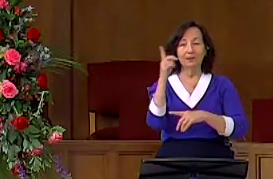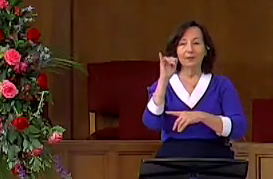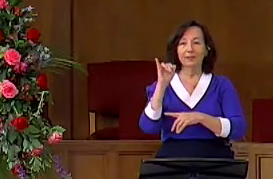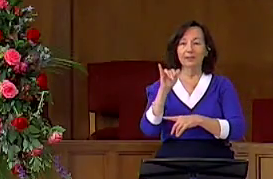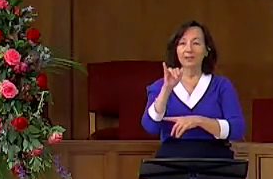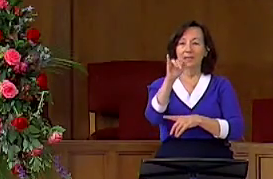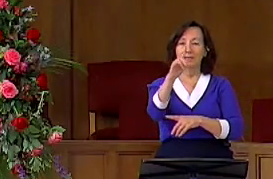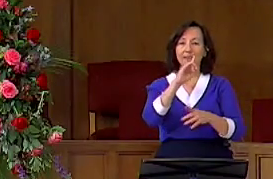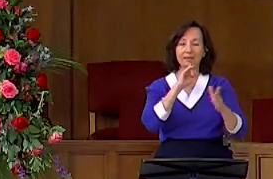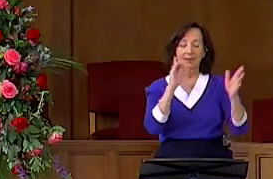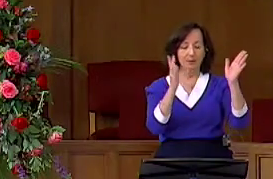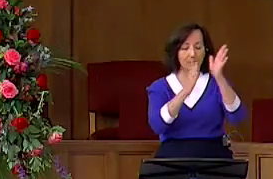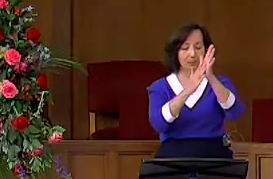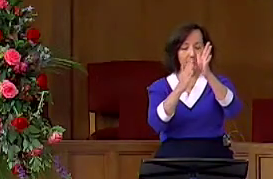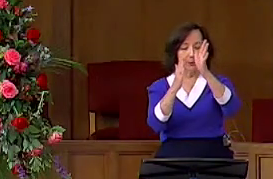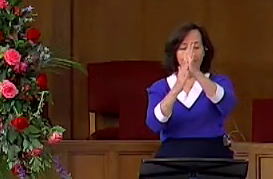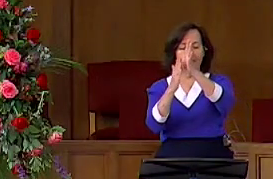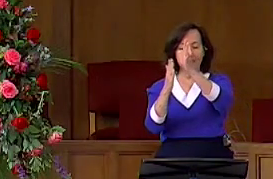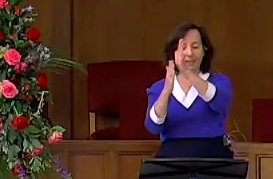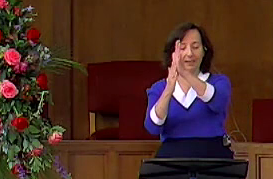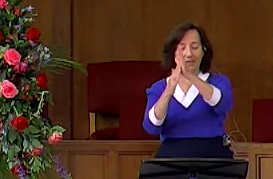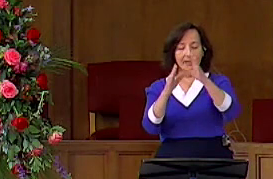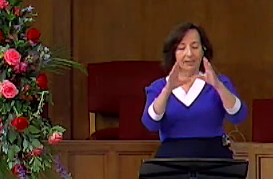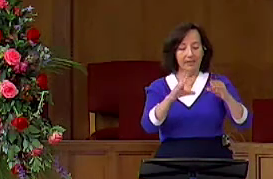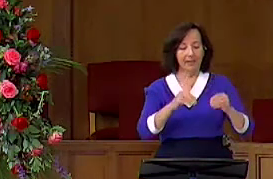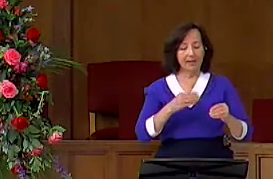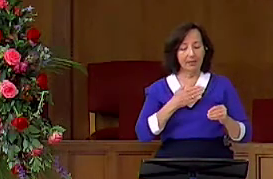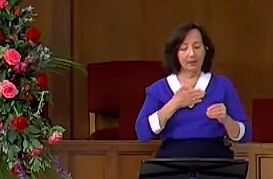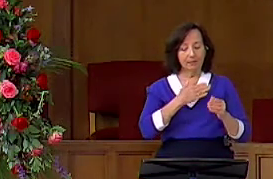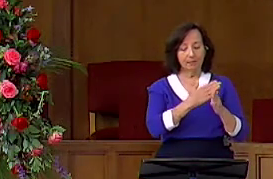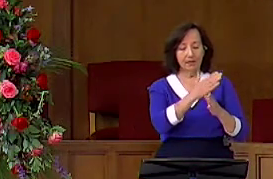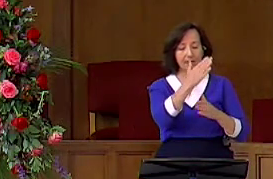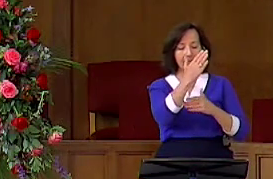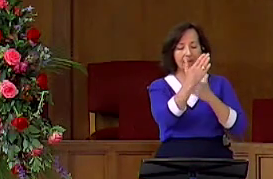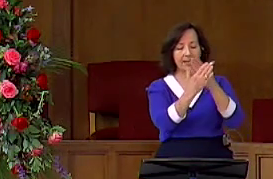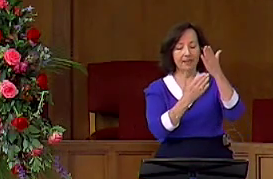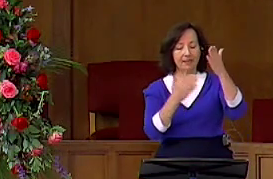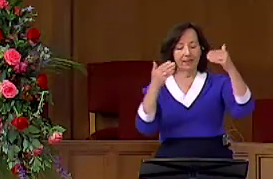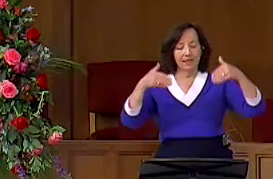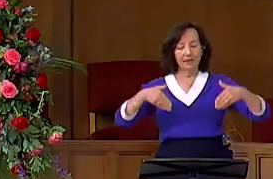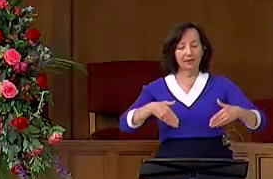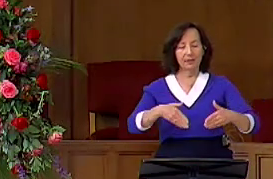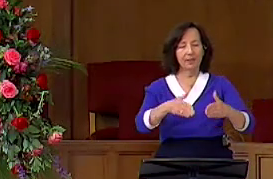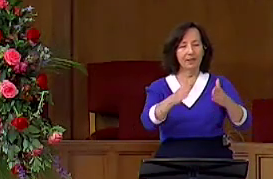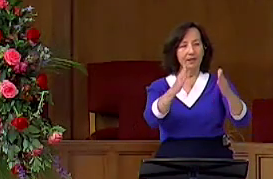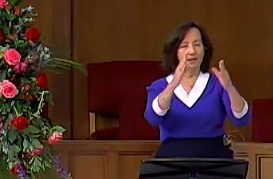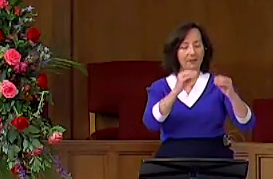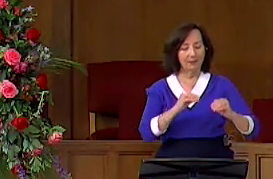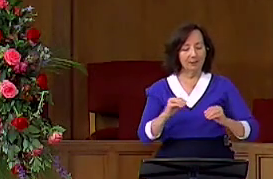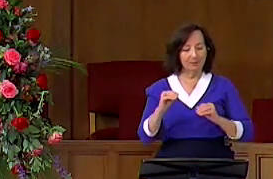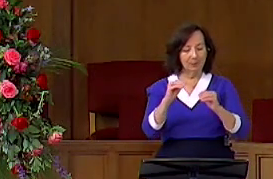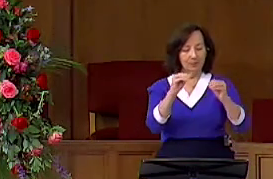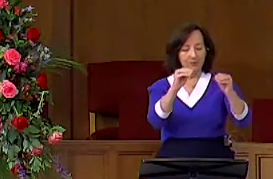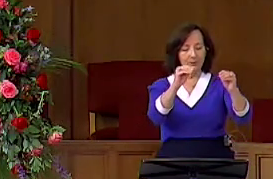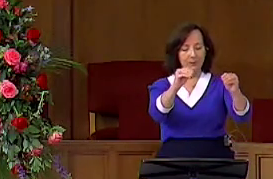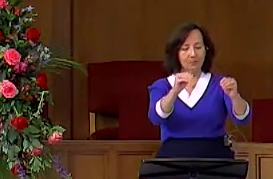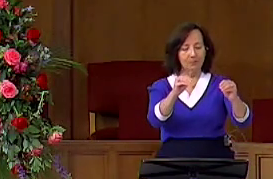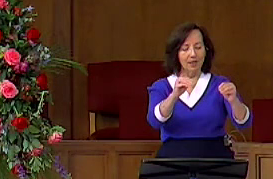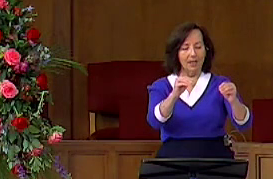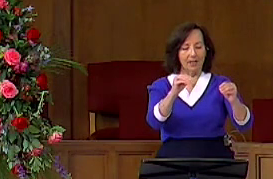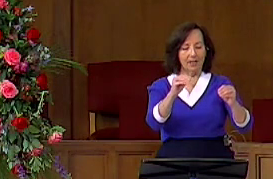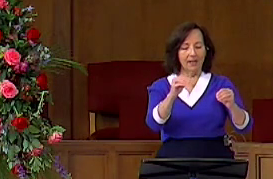in ceaseless praise. Take my hands and let them